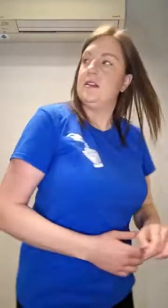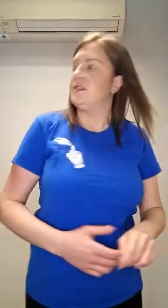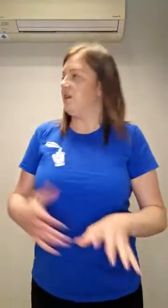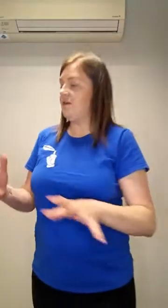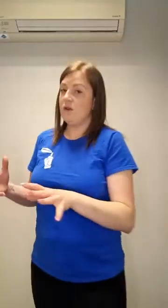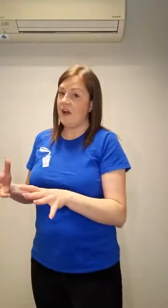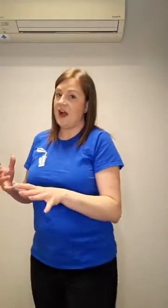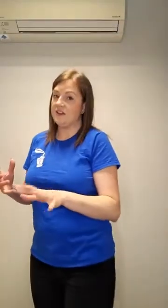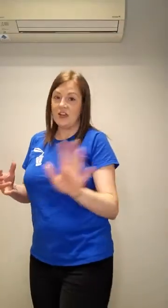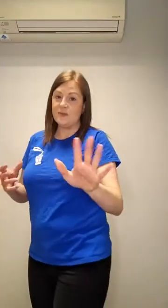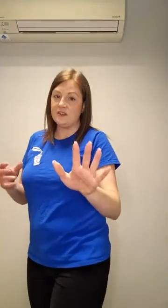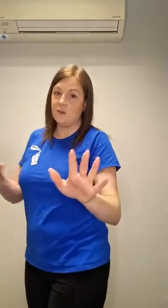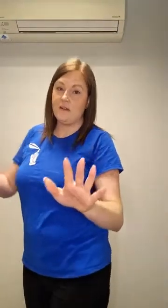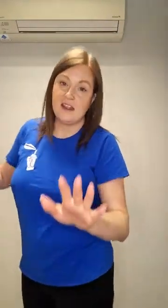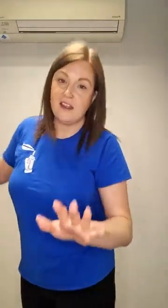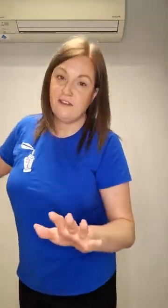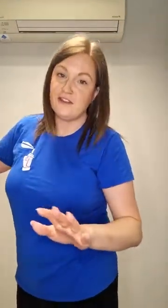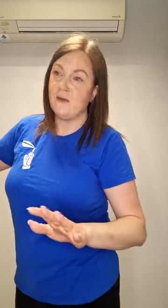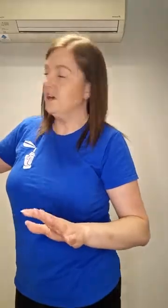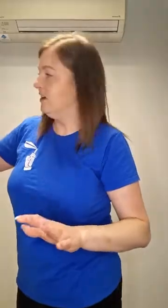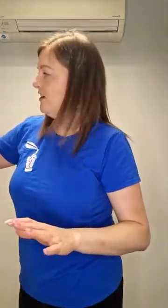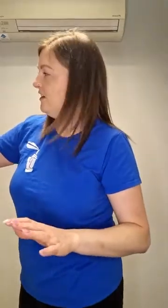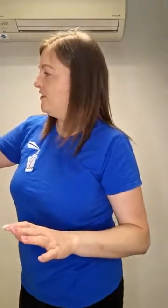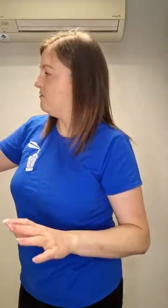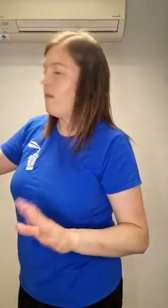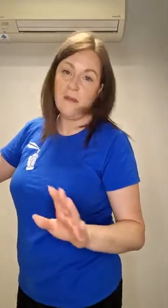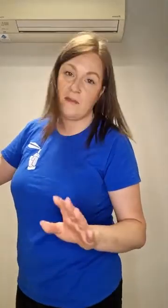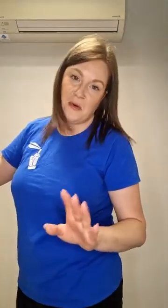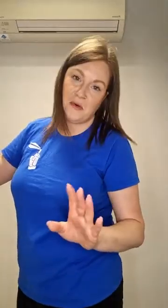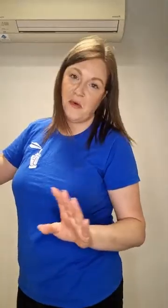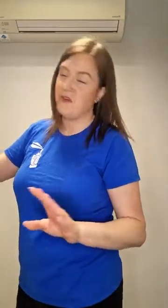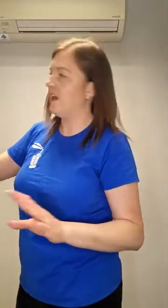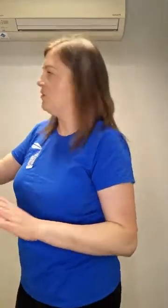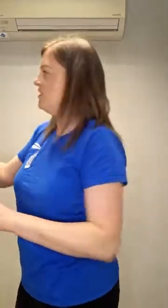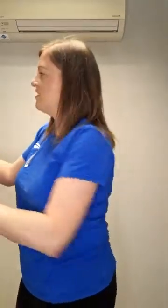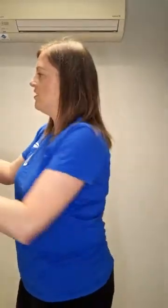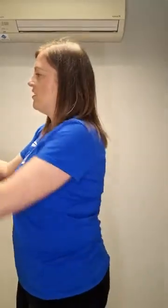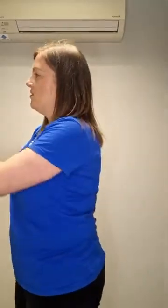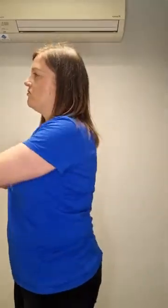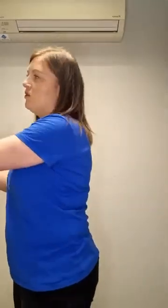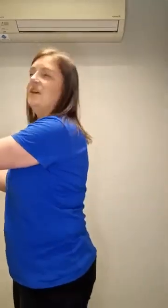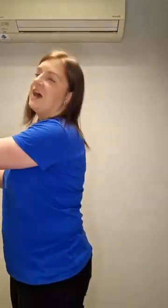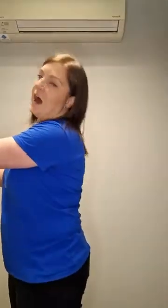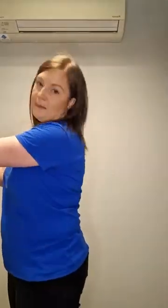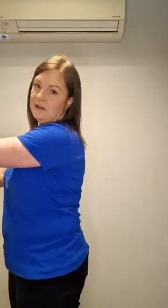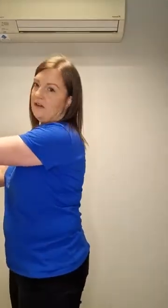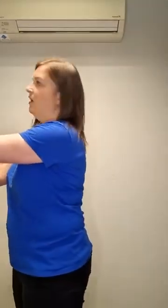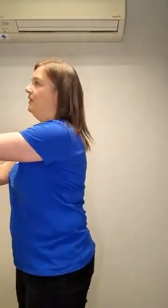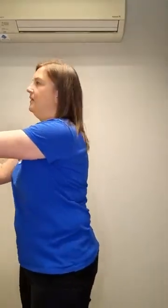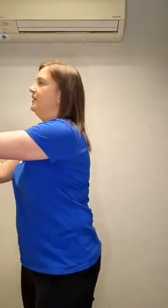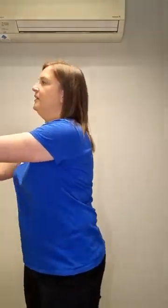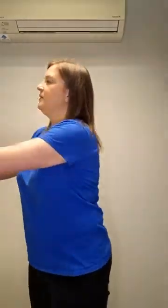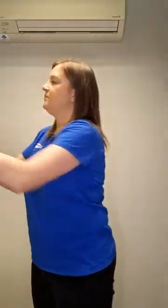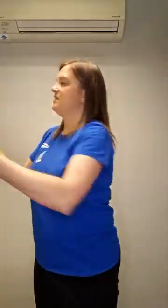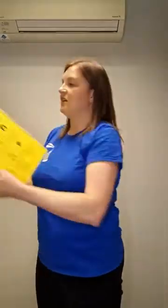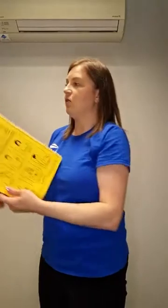So they're all of our hand shapes. Don't worry if you don't remember them all or you get a little bit stuck going through. It's absolutely fine. Because if they're on